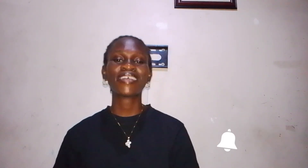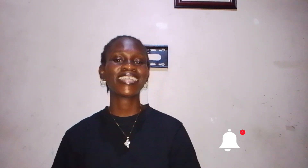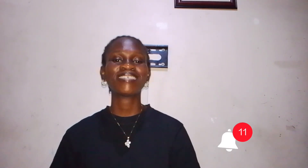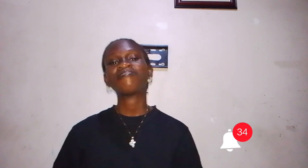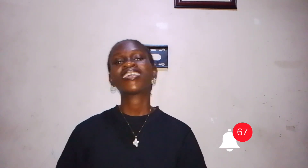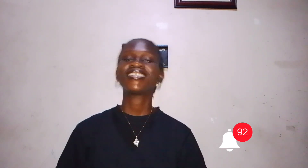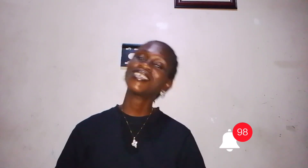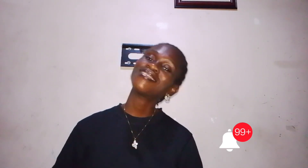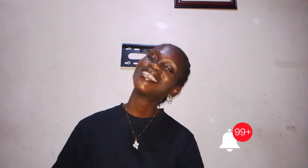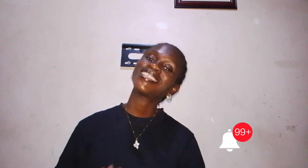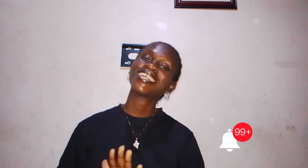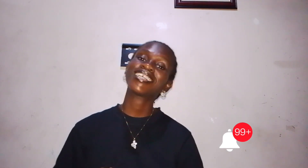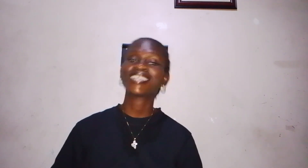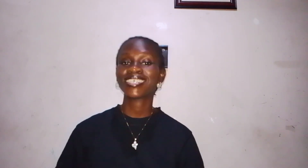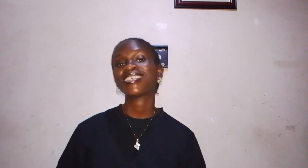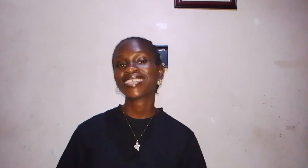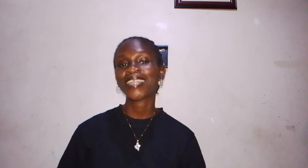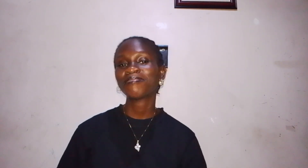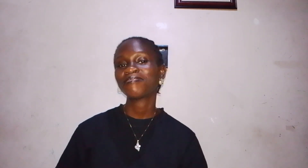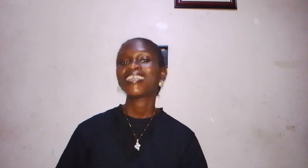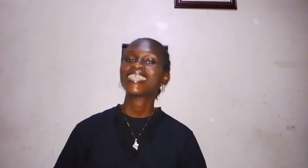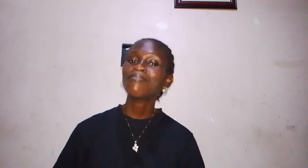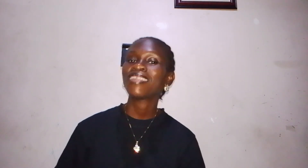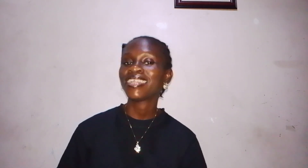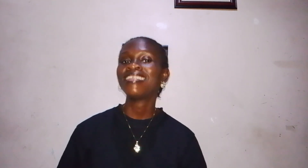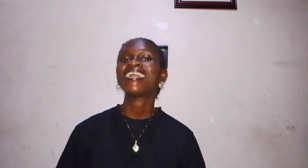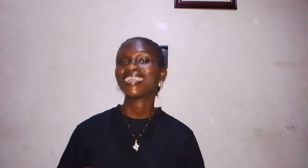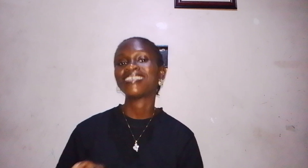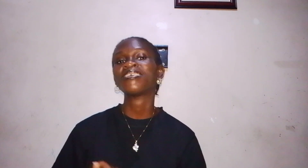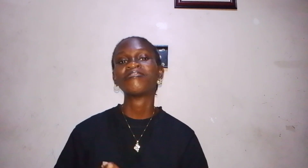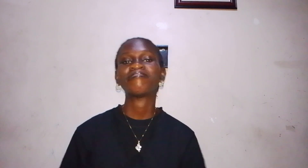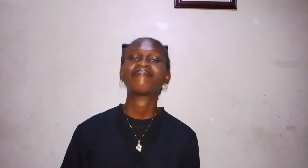be notified. So till I catch you guys next time, keep learning NSL.